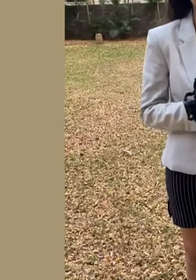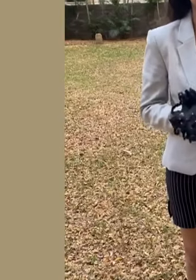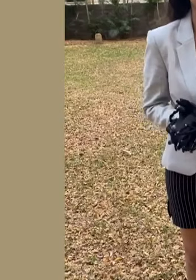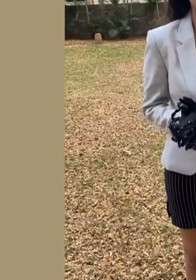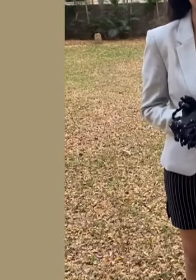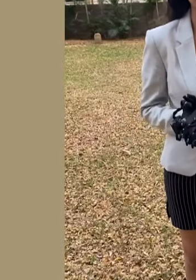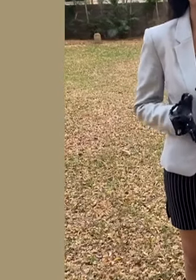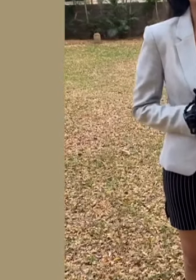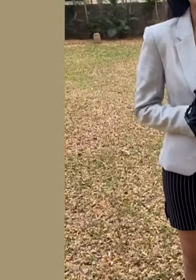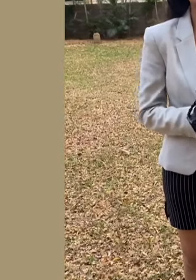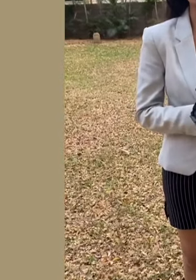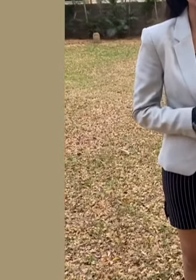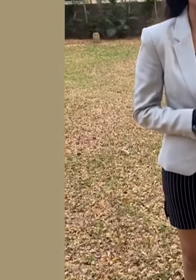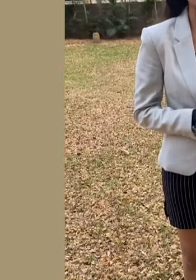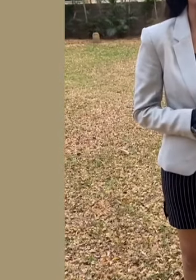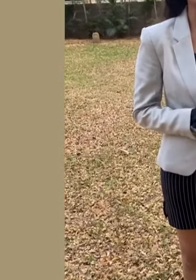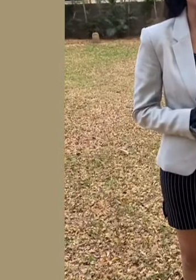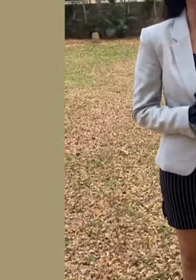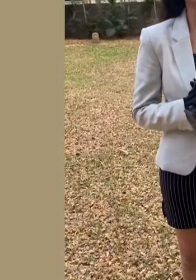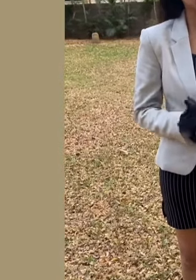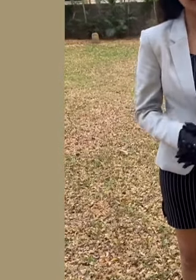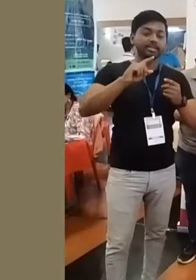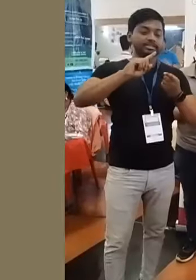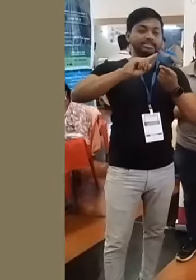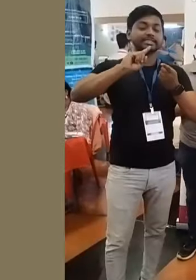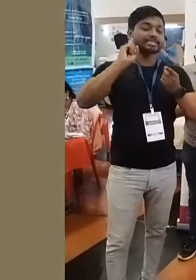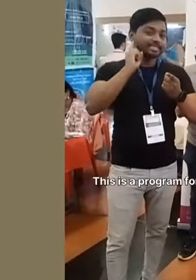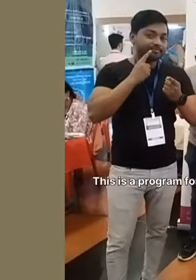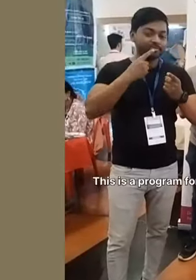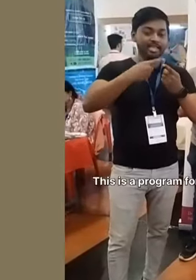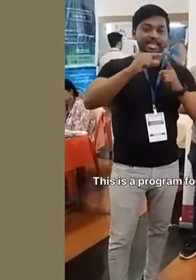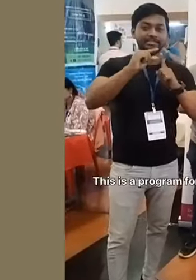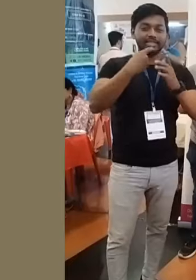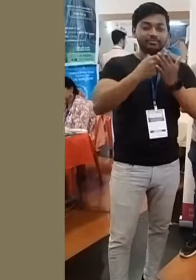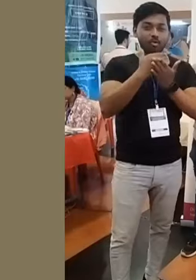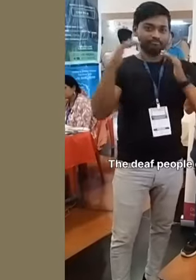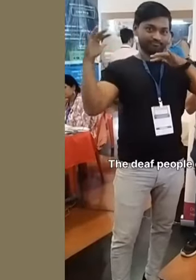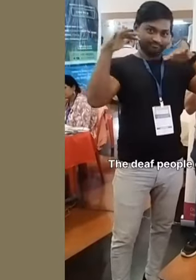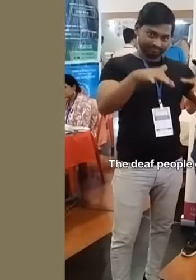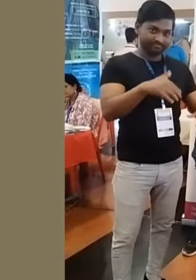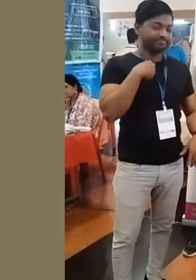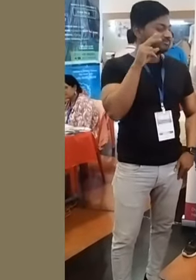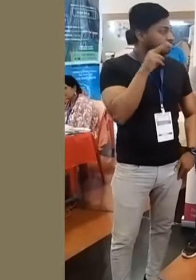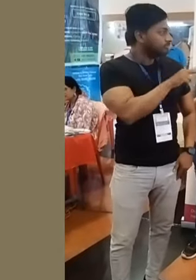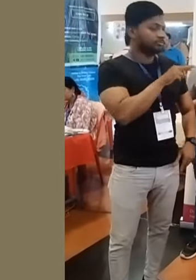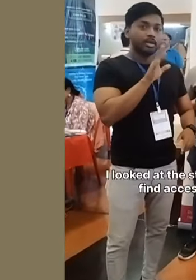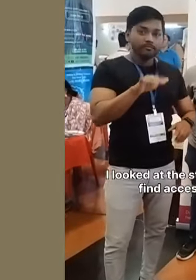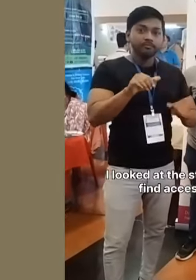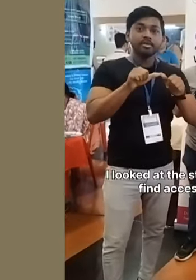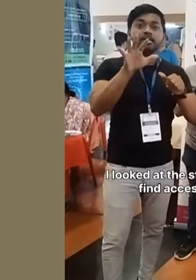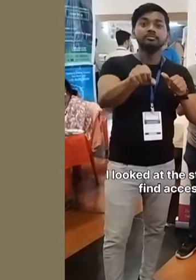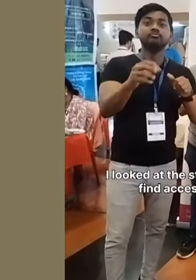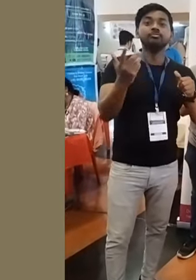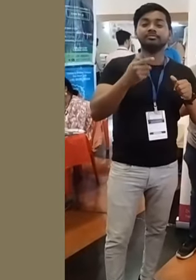And I used to observe that while all of these kids were going through their own issues, there was a six-year-old deaf child who had no friends to